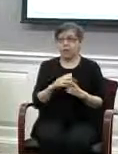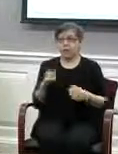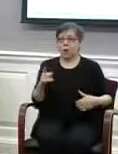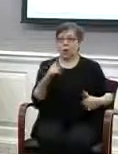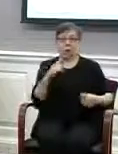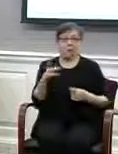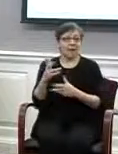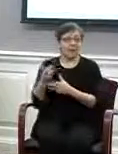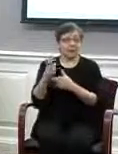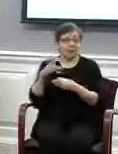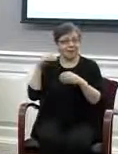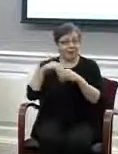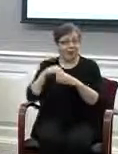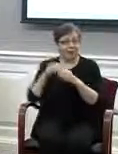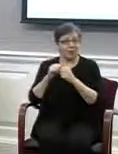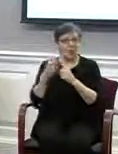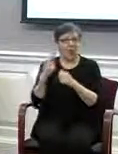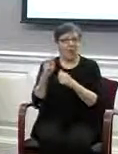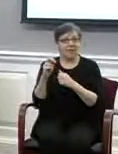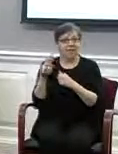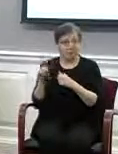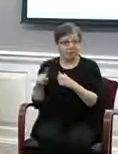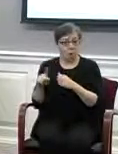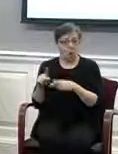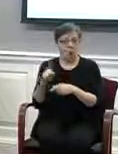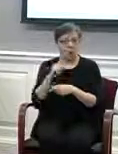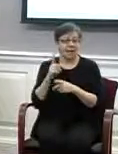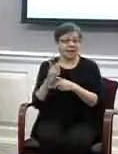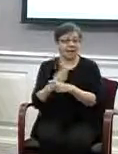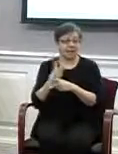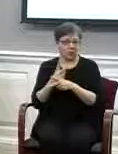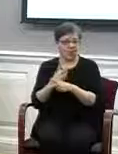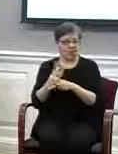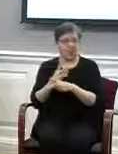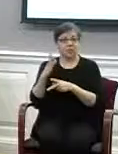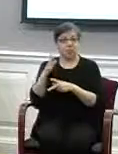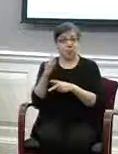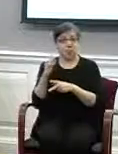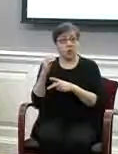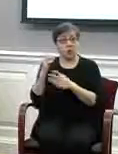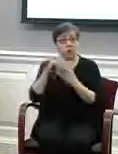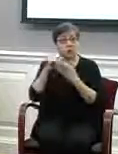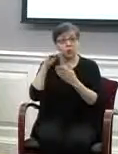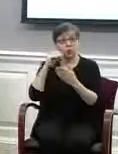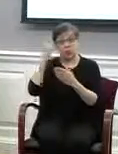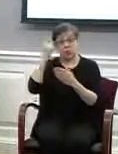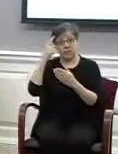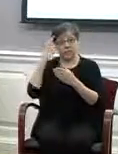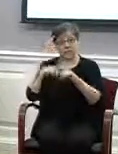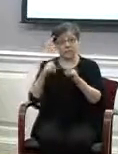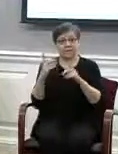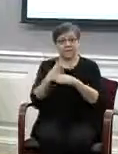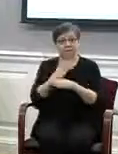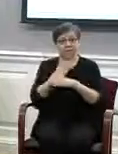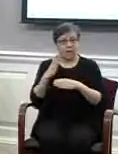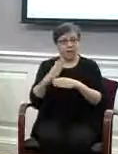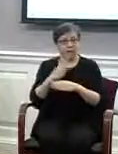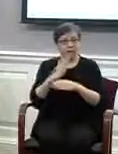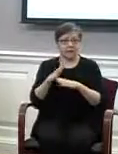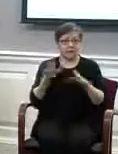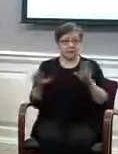engaged with Hezbollah. So they navigate that in order for the students to understand the differences between them. I think that this is